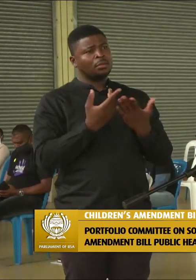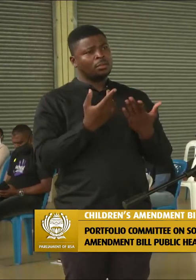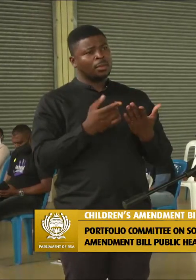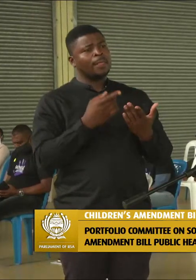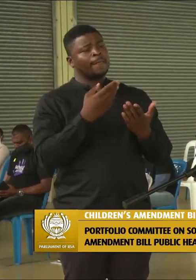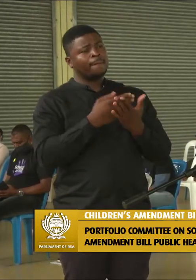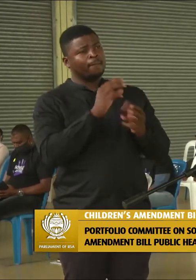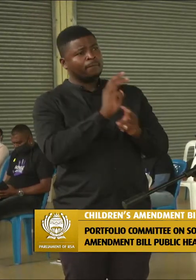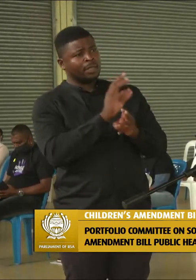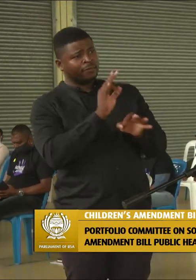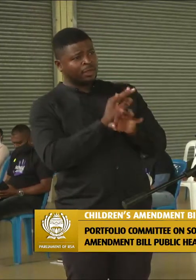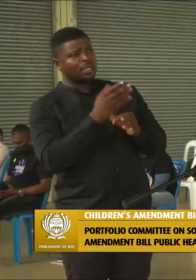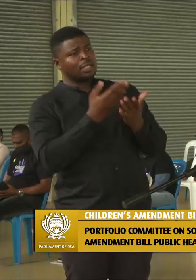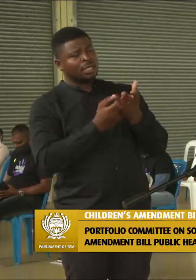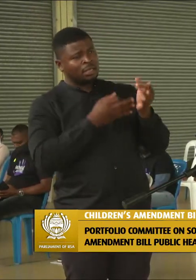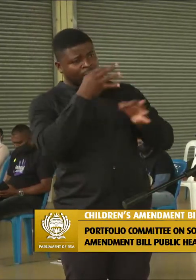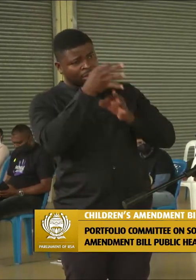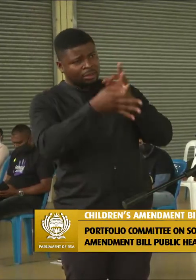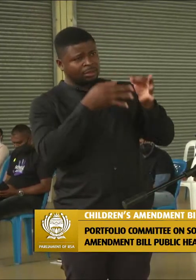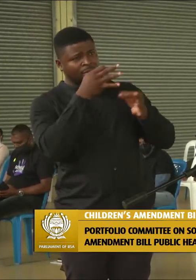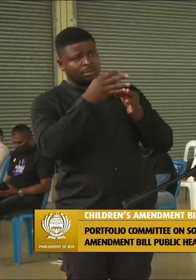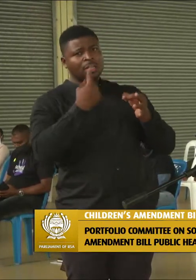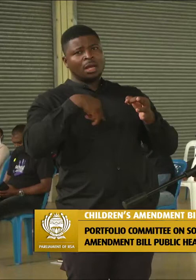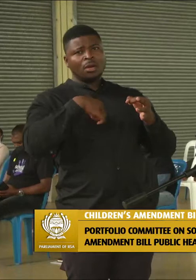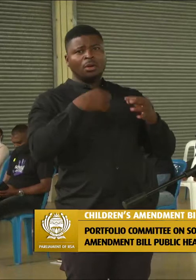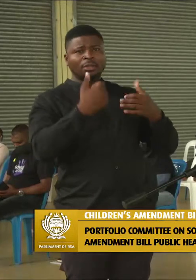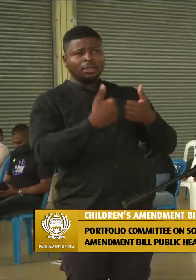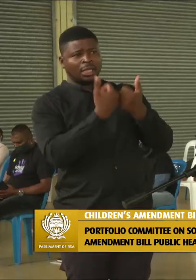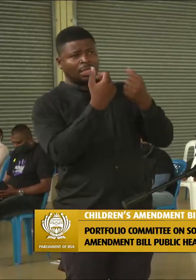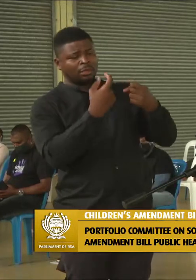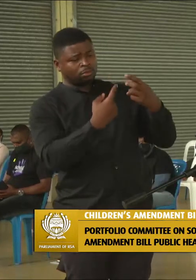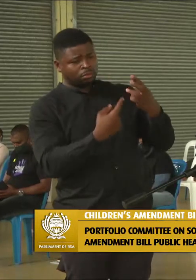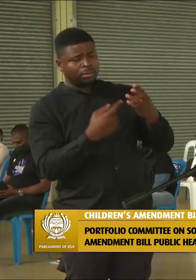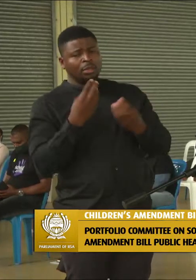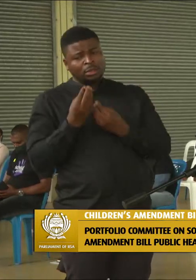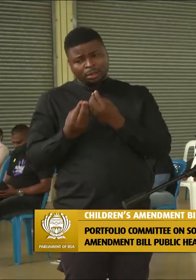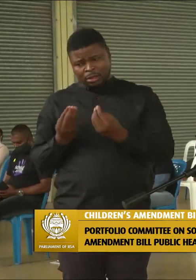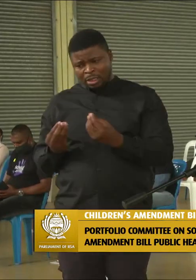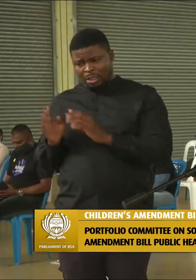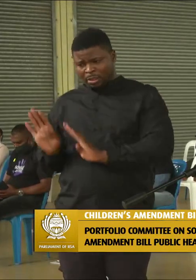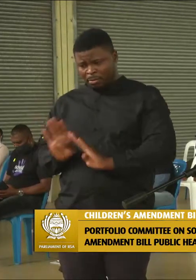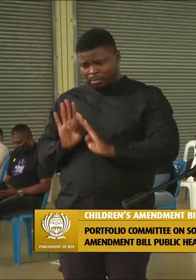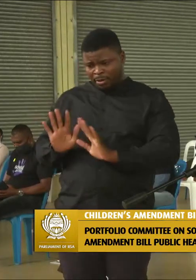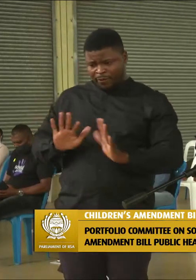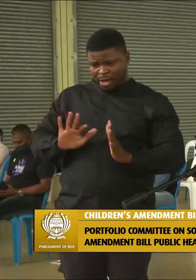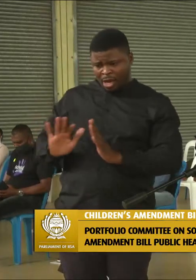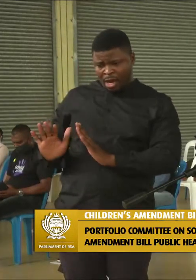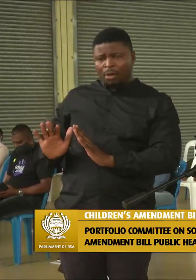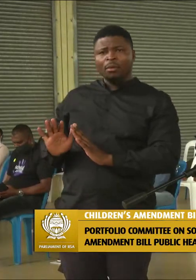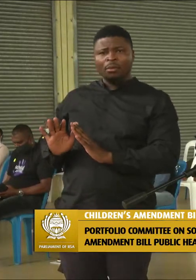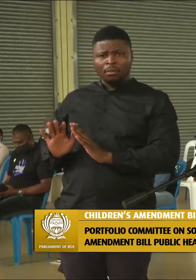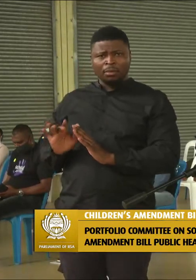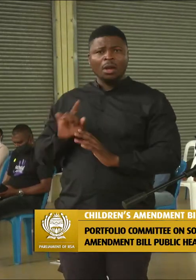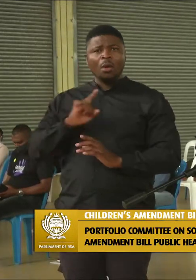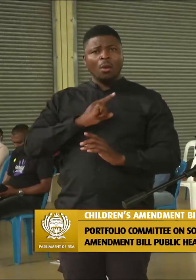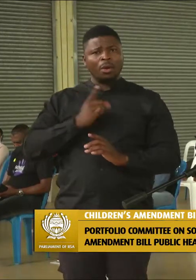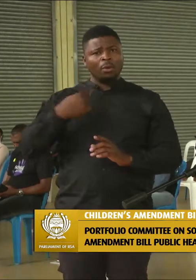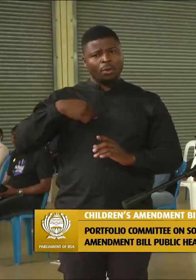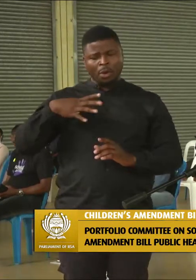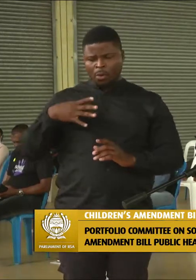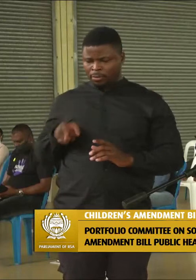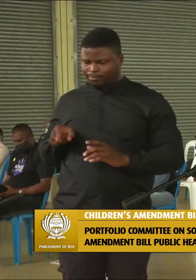challenges and the mental capacity of the child because we want a better future for the